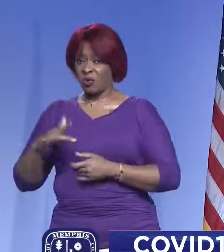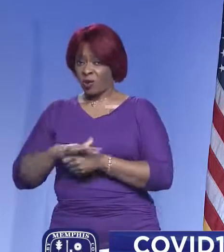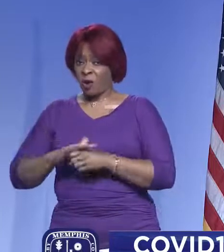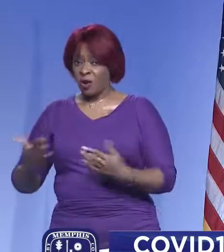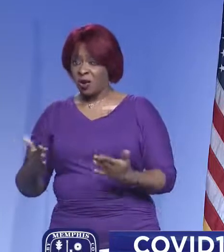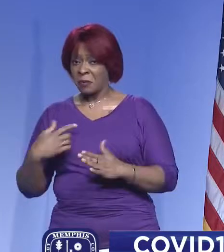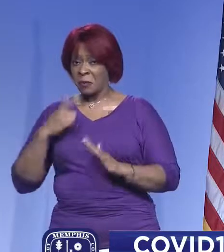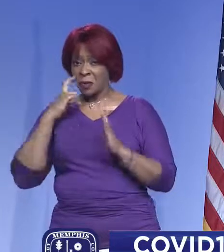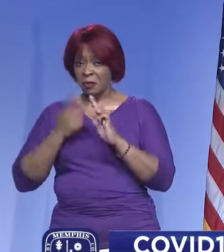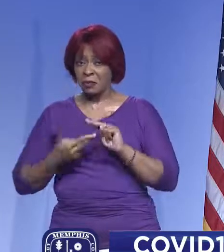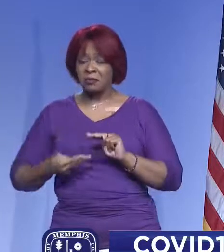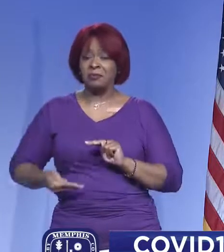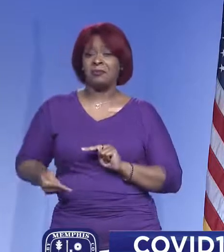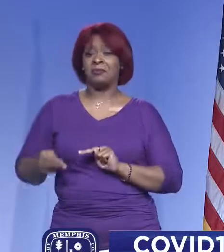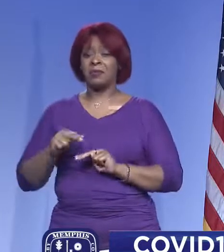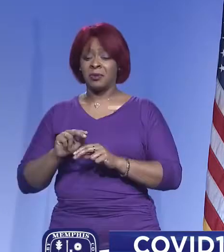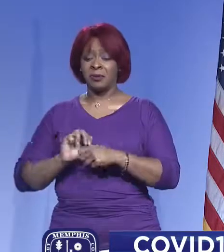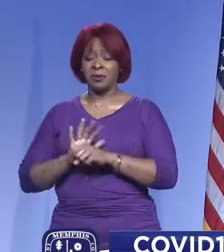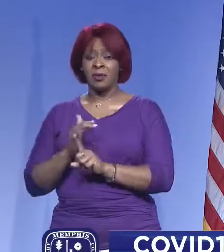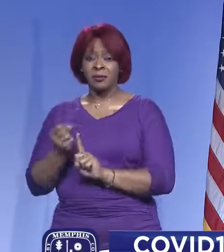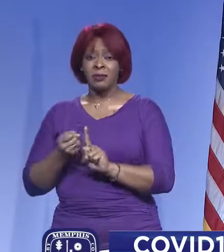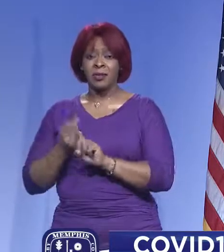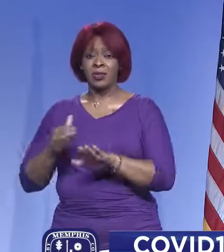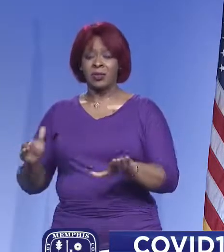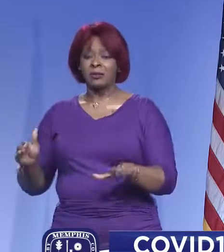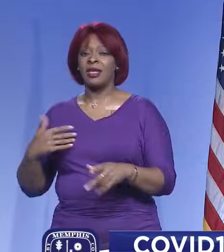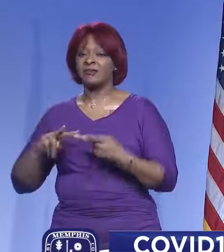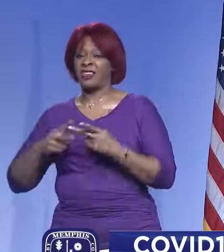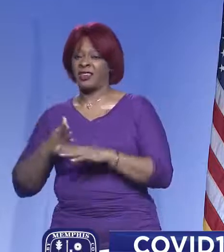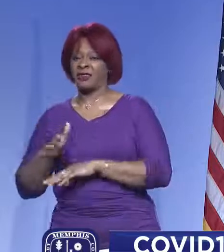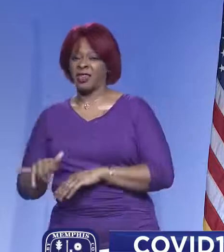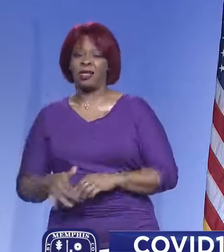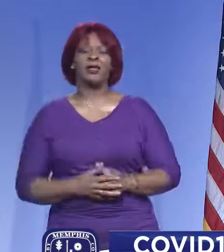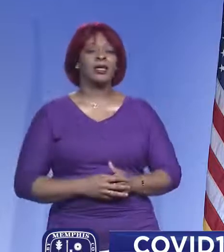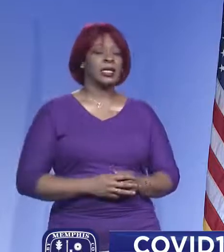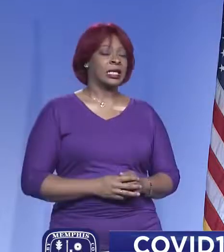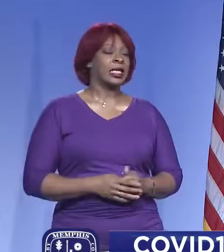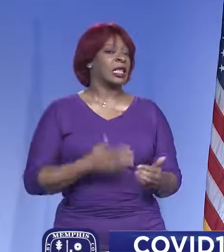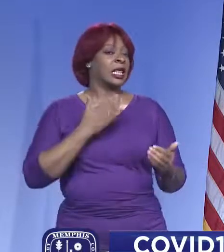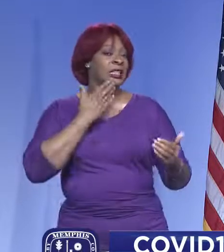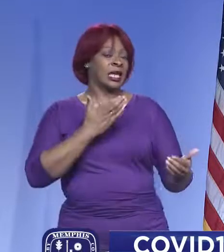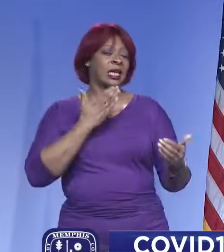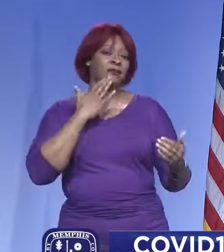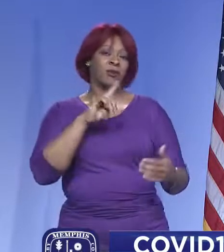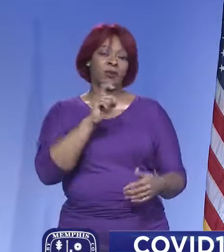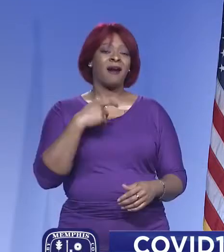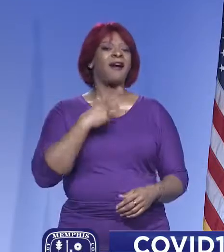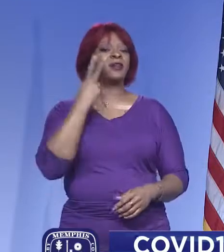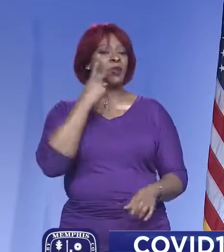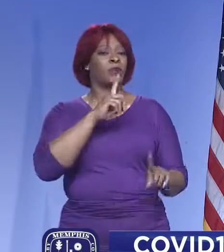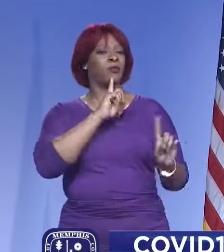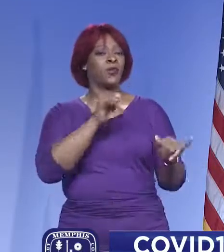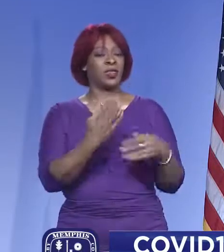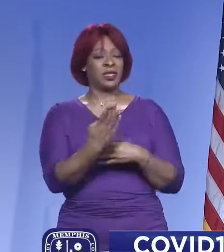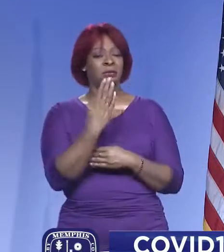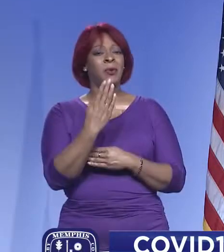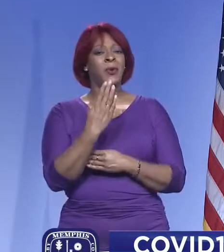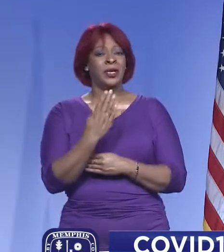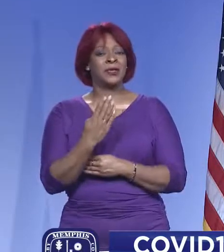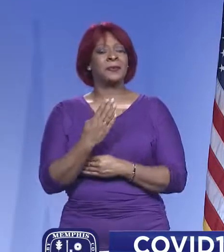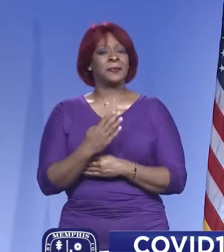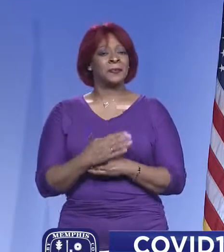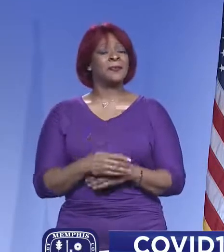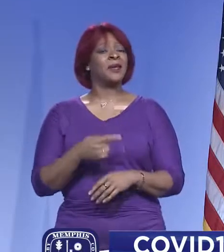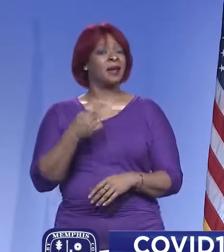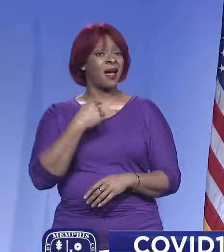and if we're seeing an increase of cases in children? And I have a follow-up. Yes, thank you for the question. I saw that report this morning, and